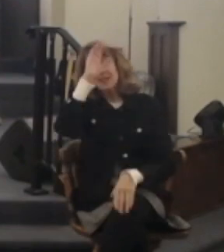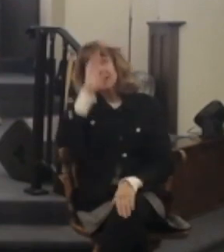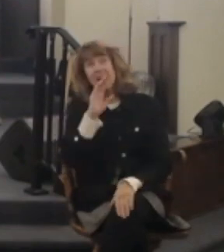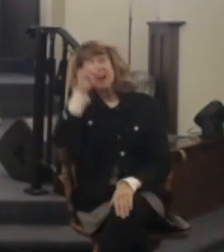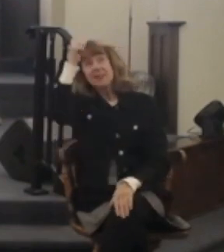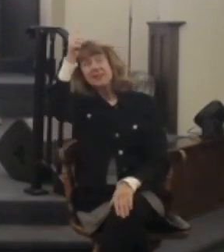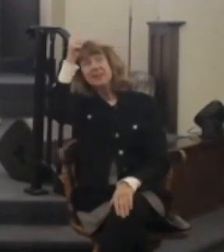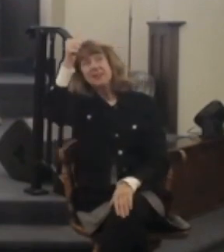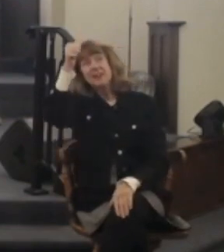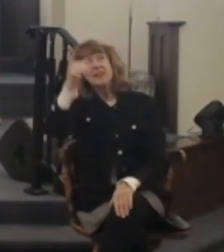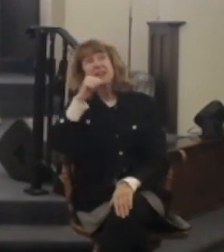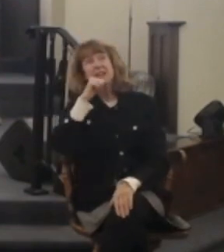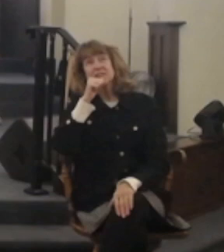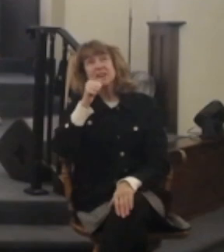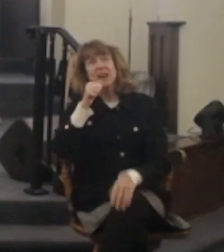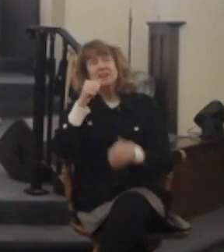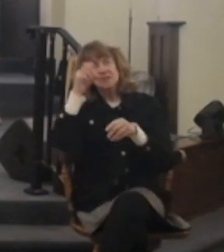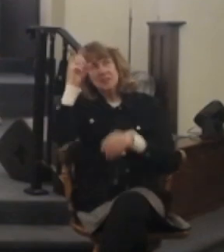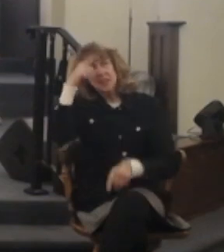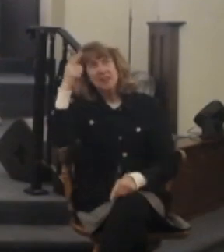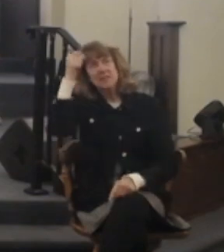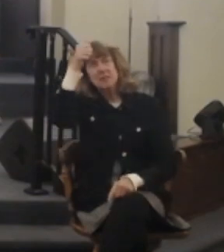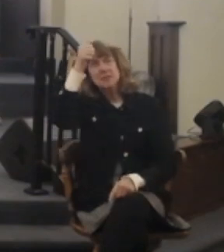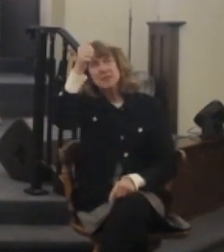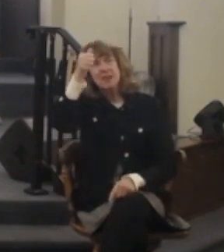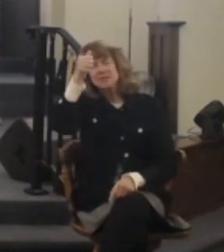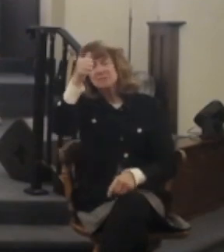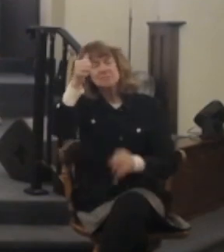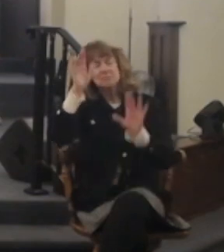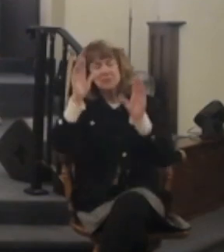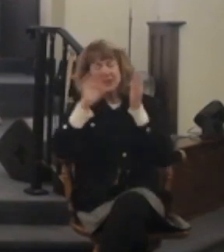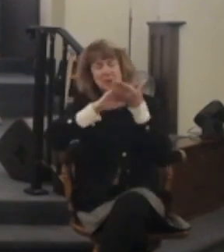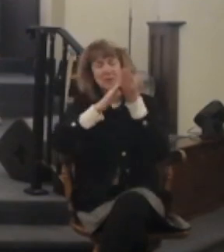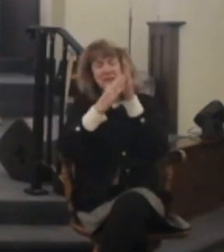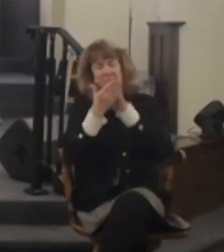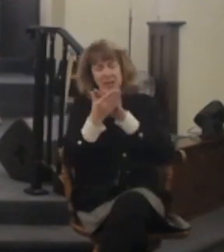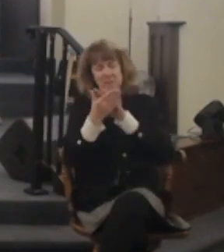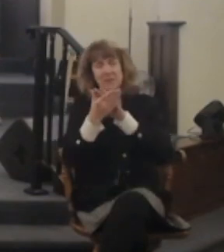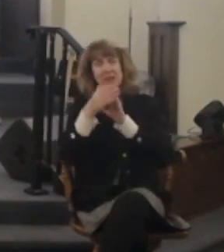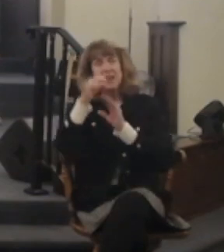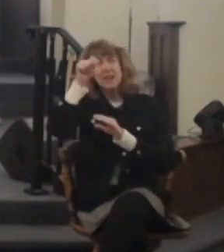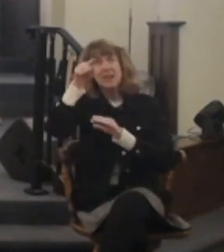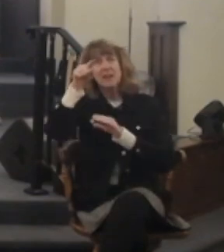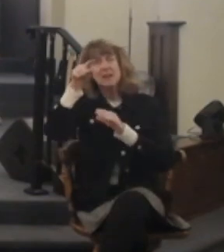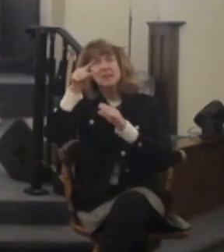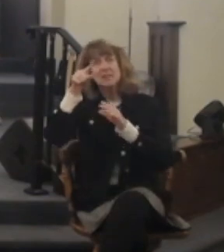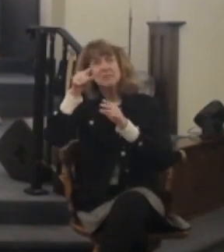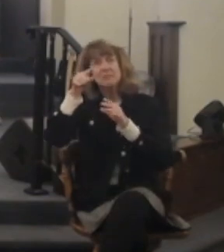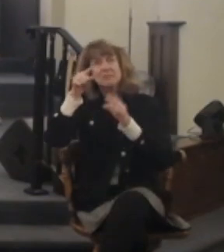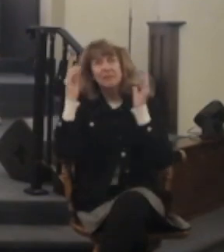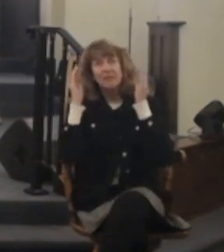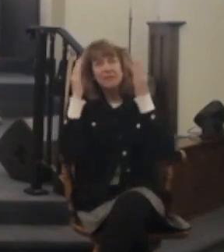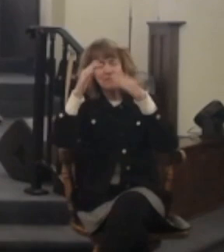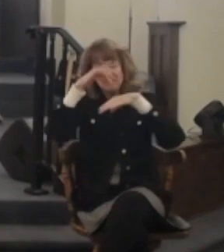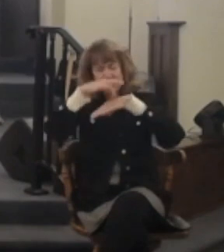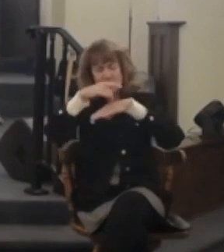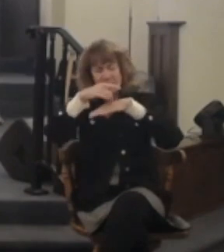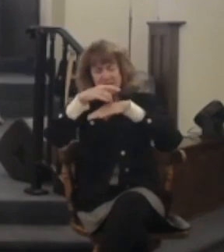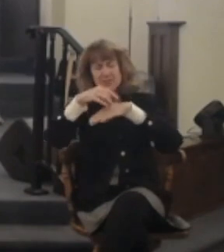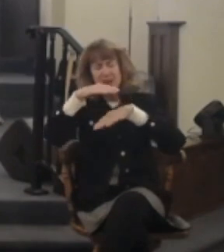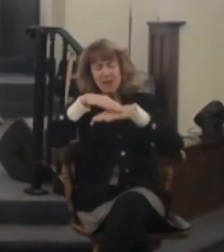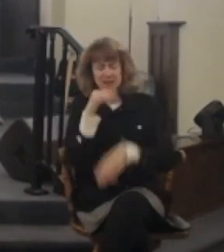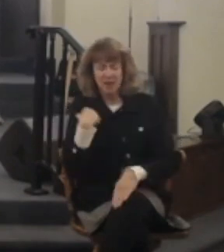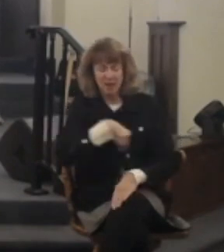did not glorify him as God, nor were thankful, but became futile in their thoughts. And their foolish hearts were